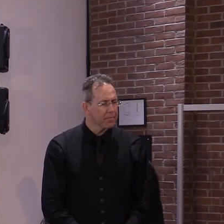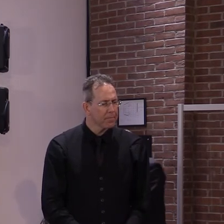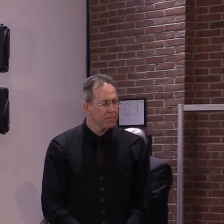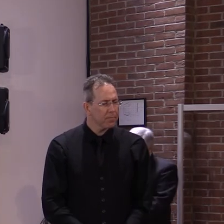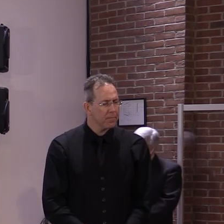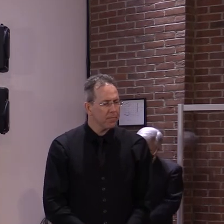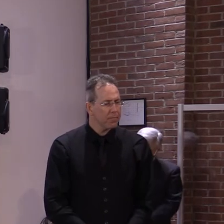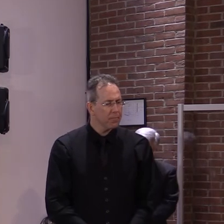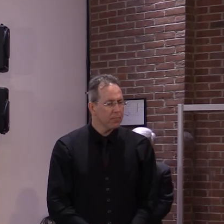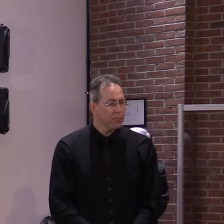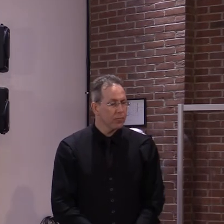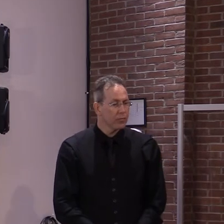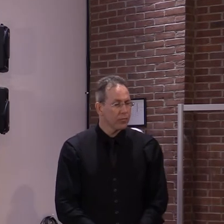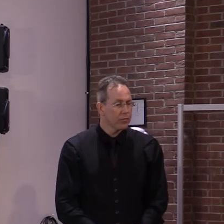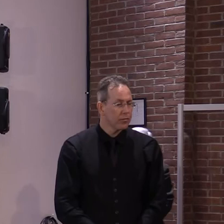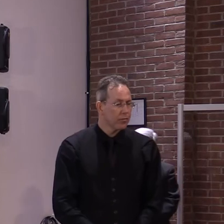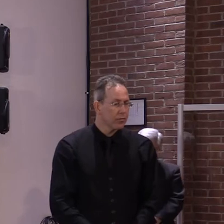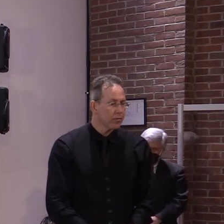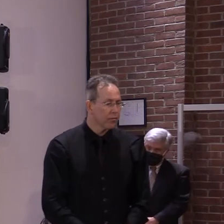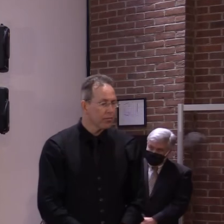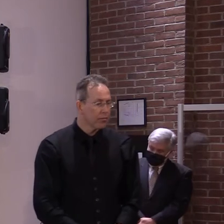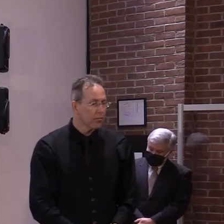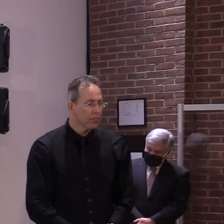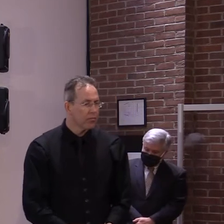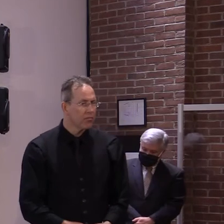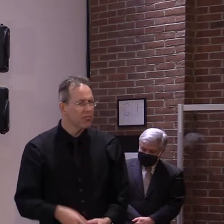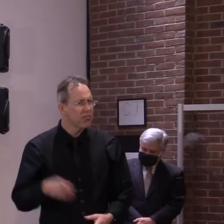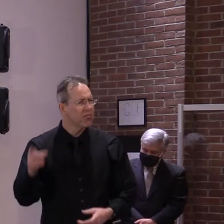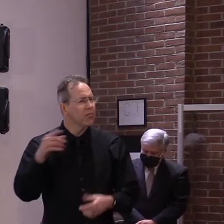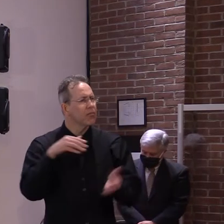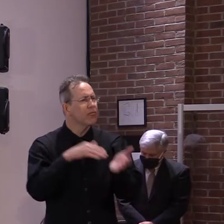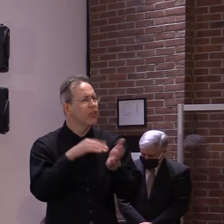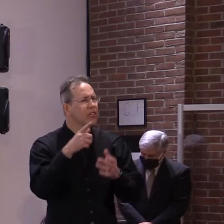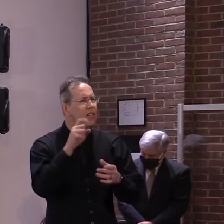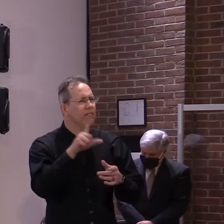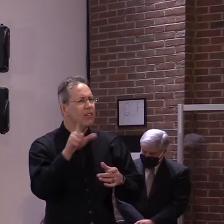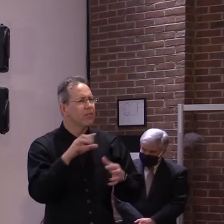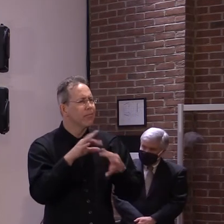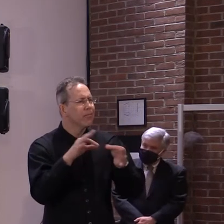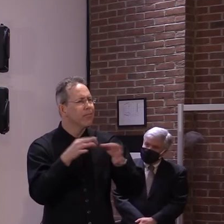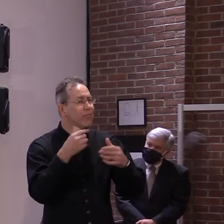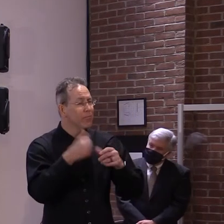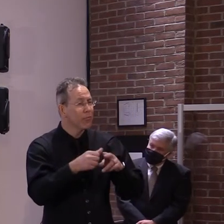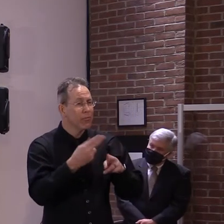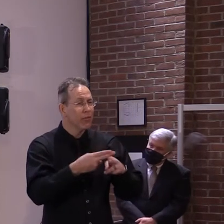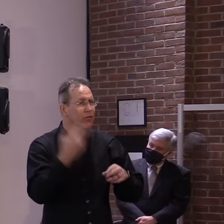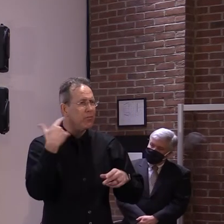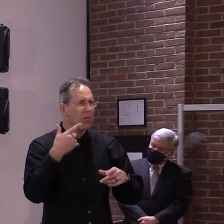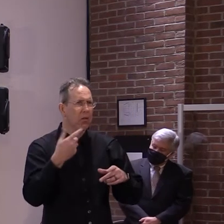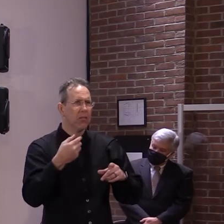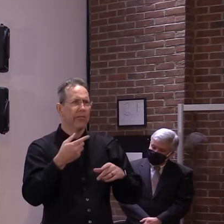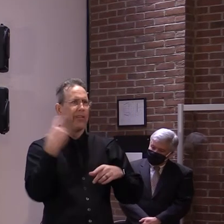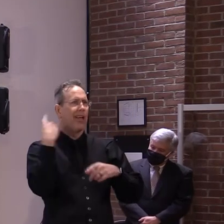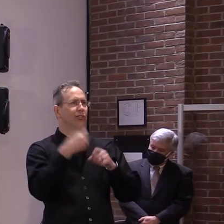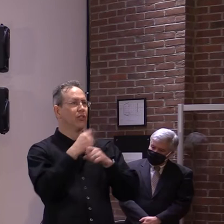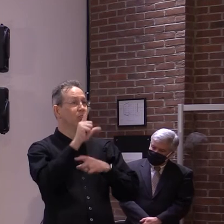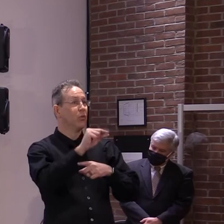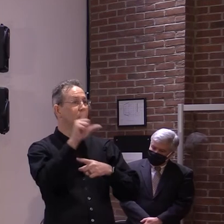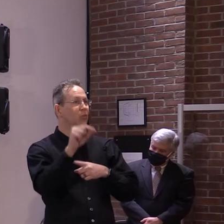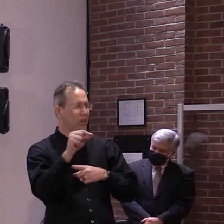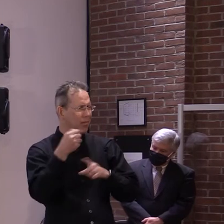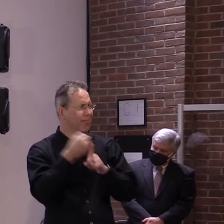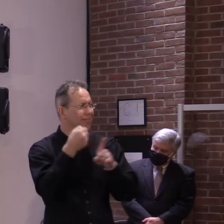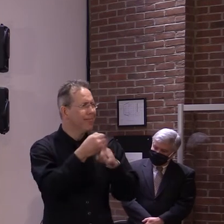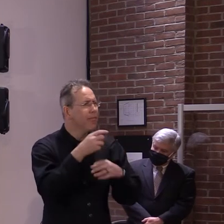delayed might it still be coming or um are there reasons that it